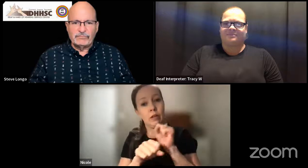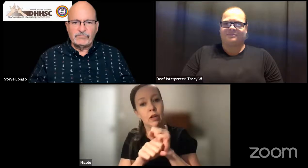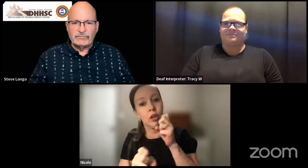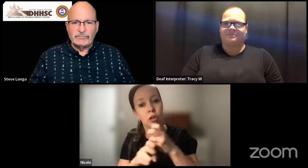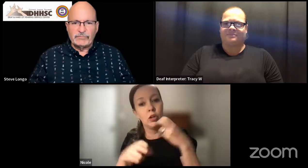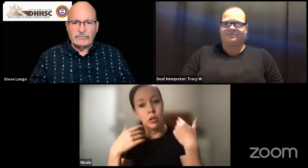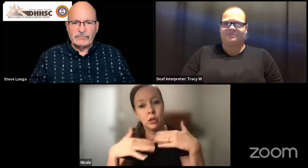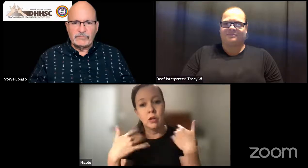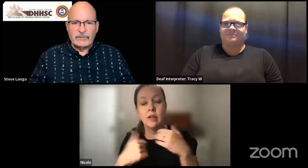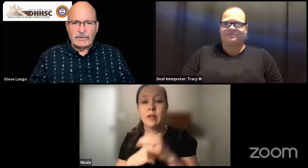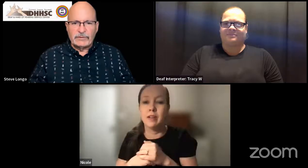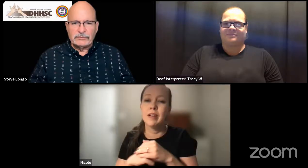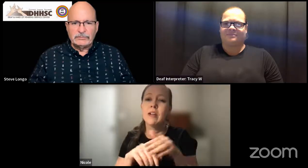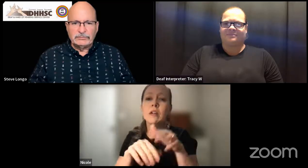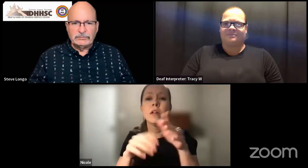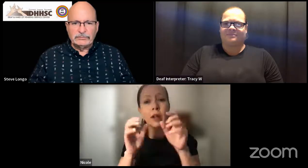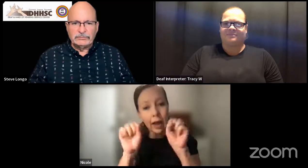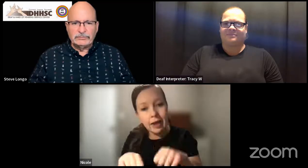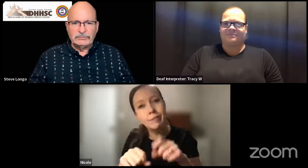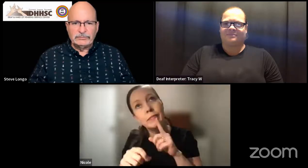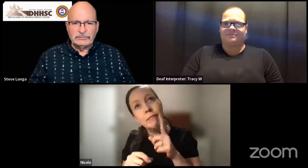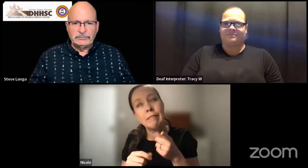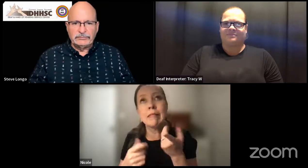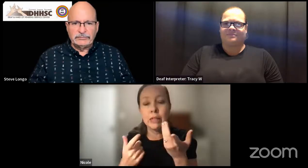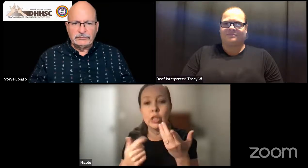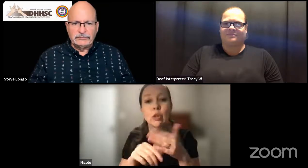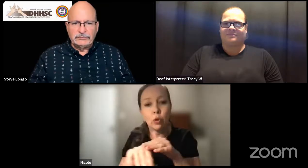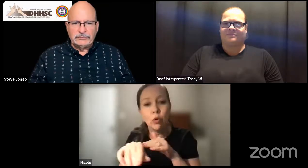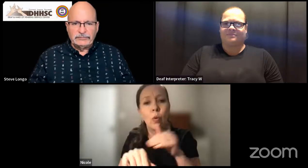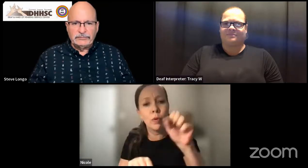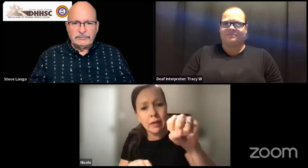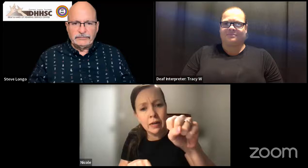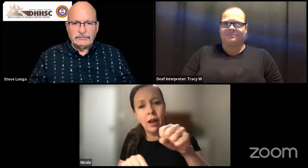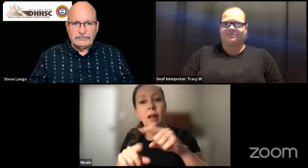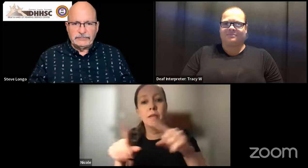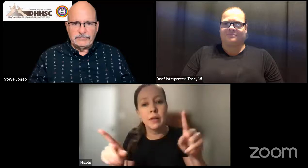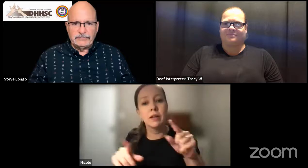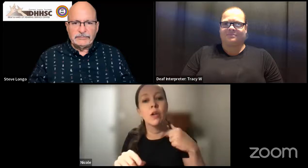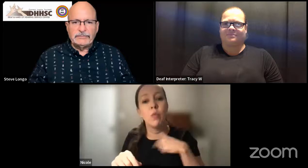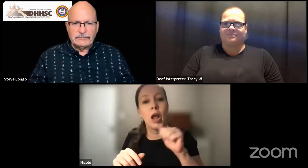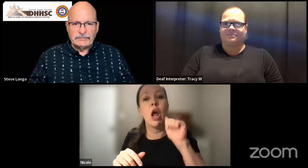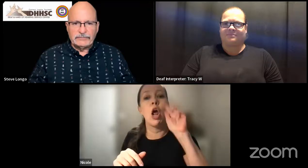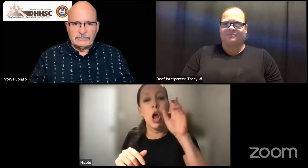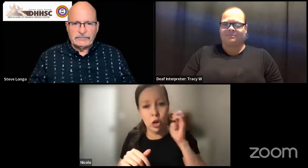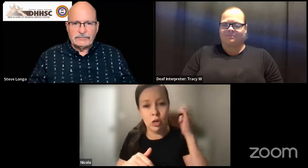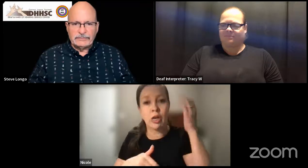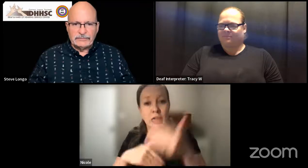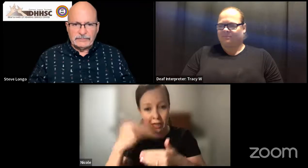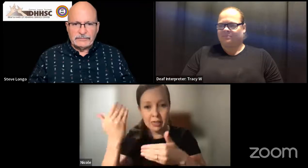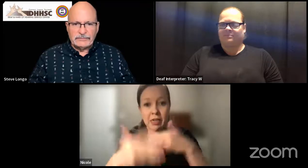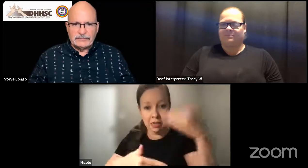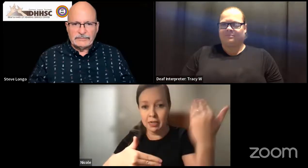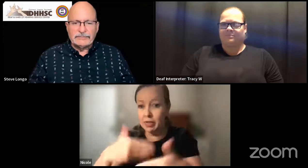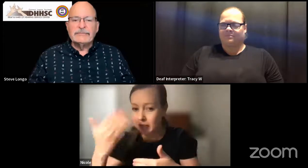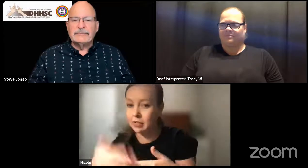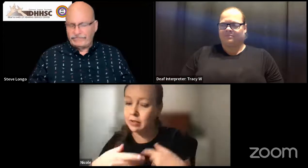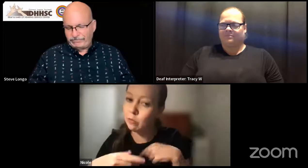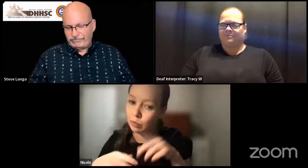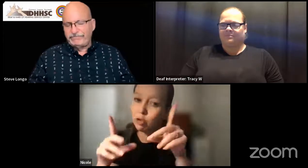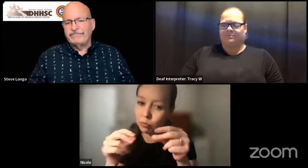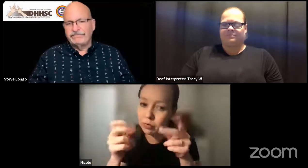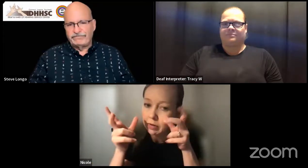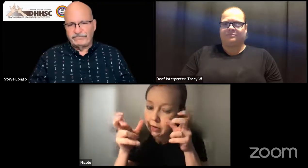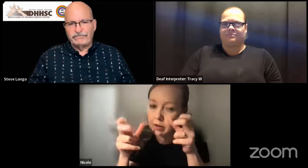We also do want to keep working hard at making the improvements. And I know that it's slow,